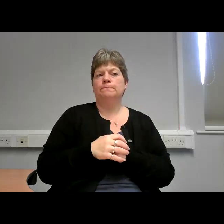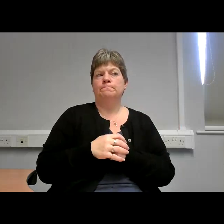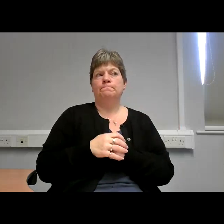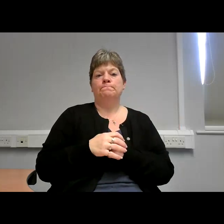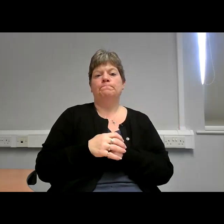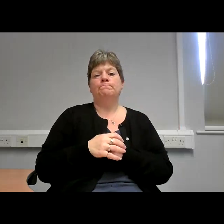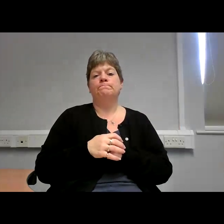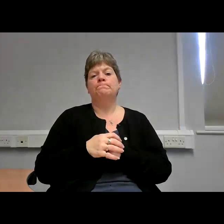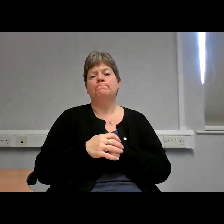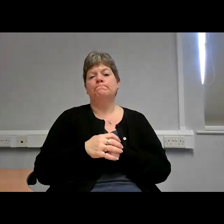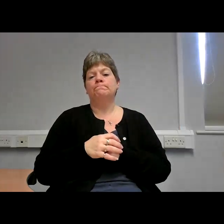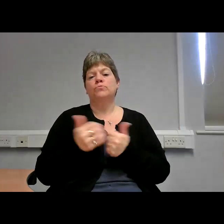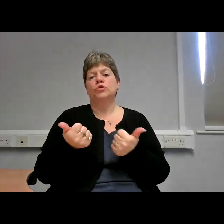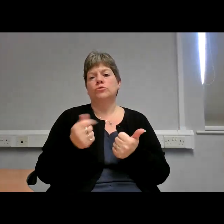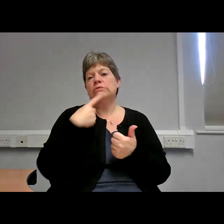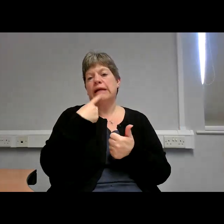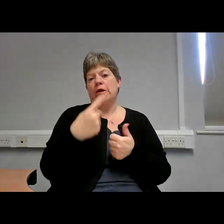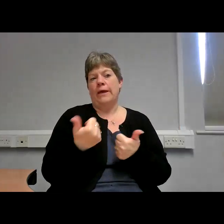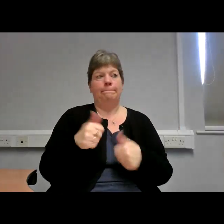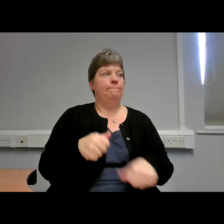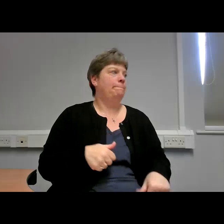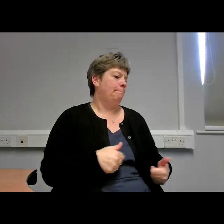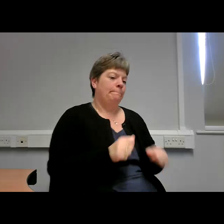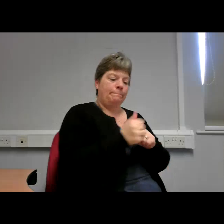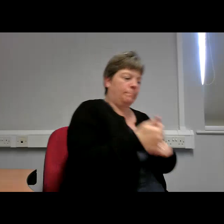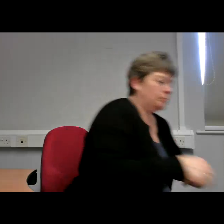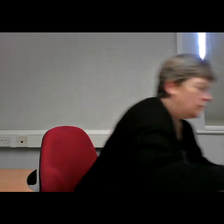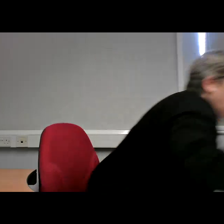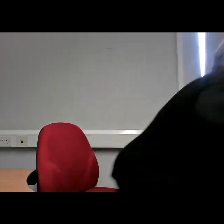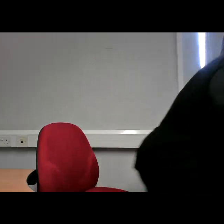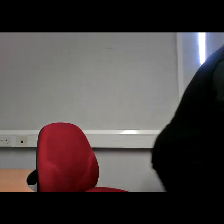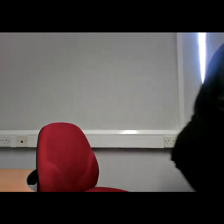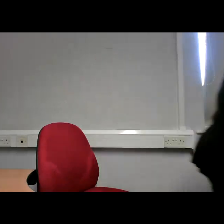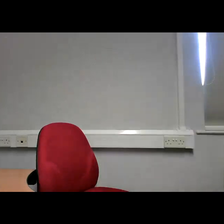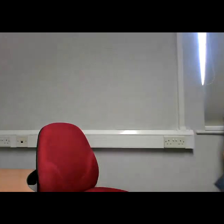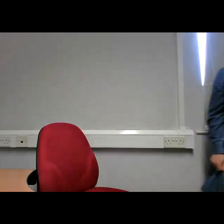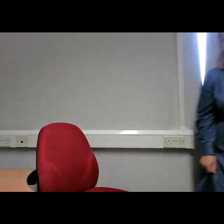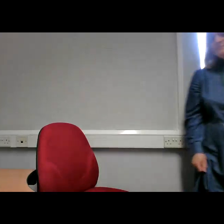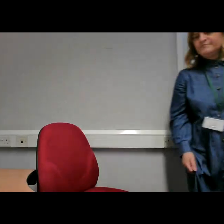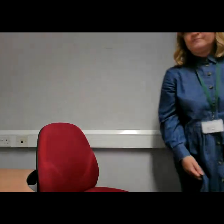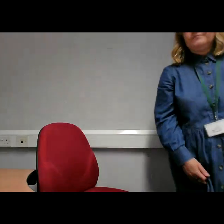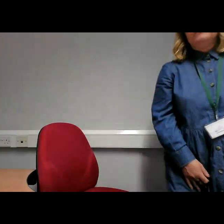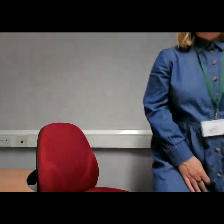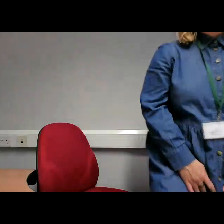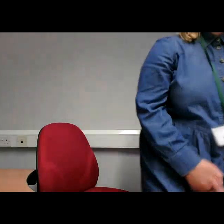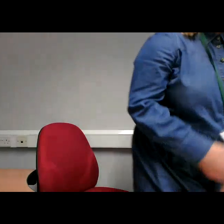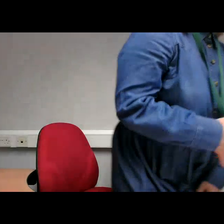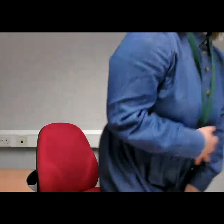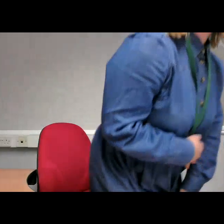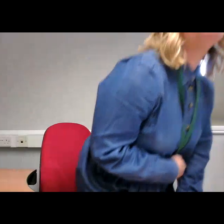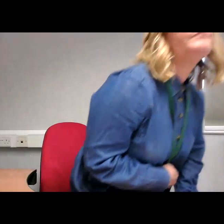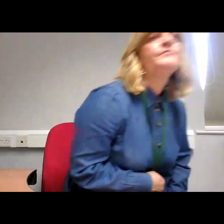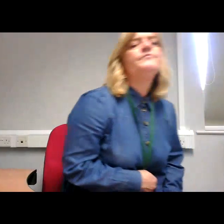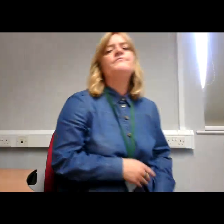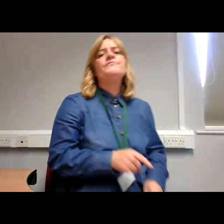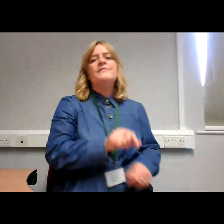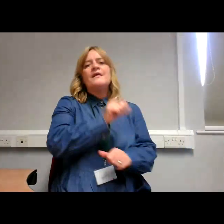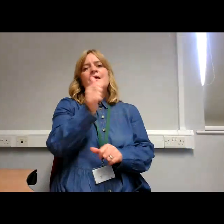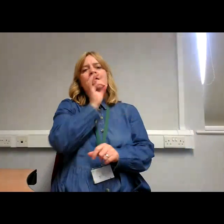Just to note that, really. Next question is from Sarah. So for contraception and hypertension, are